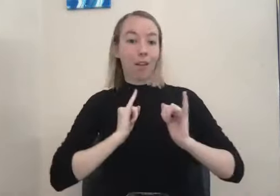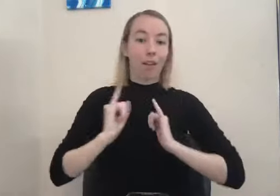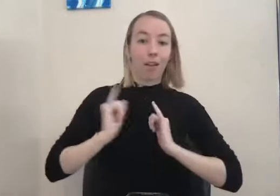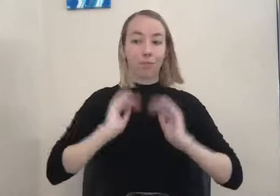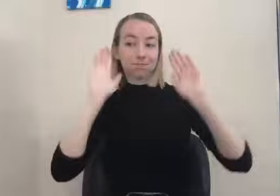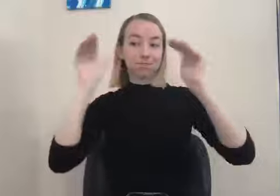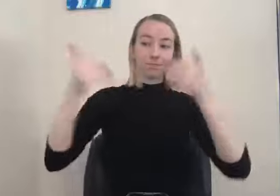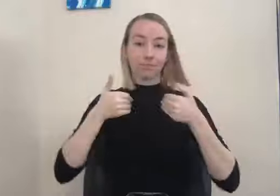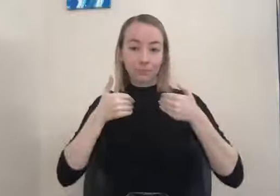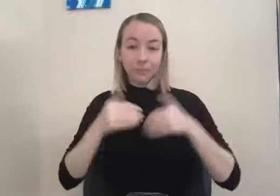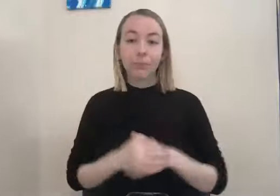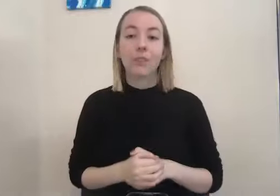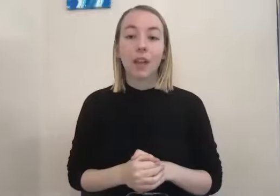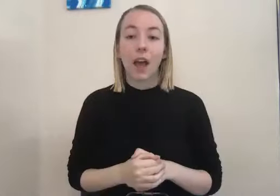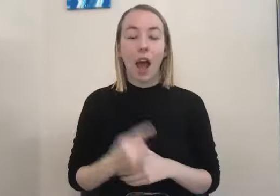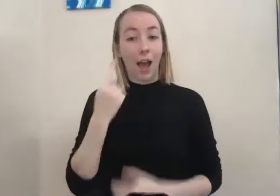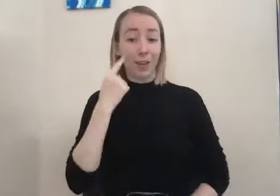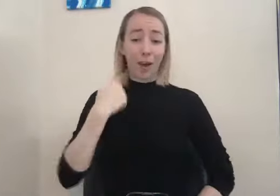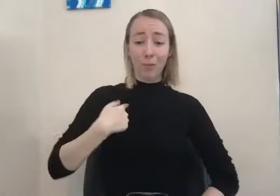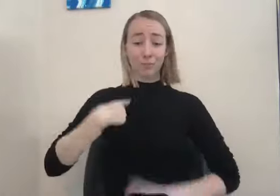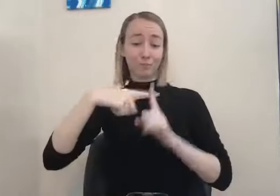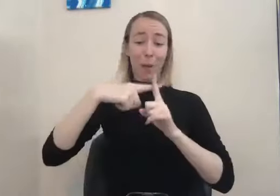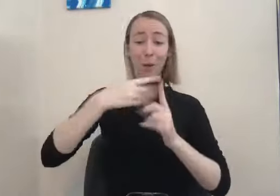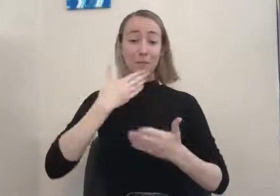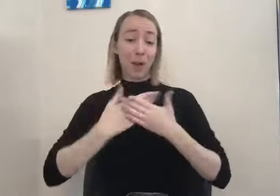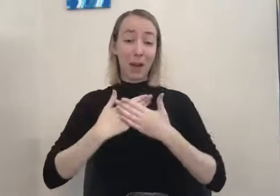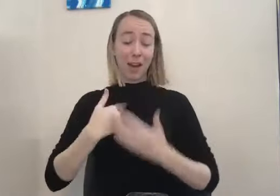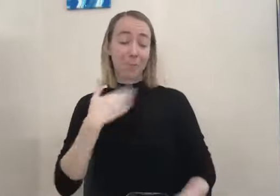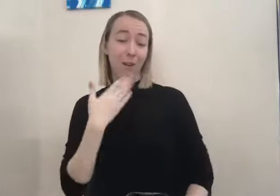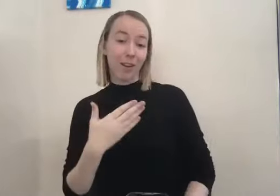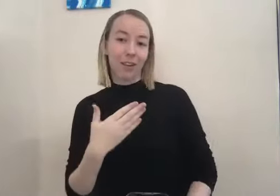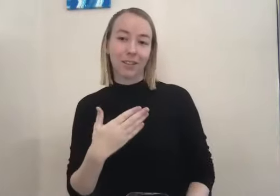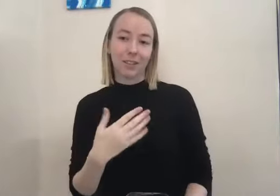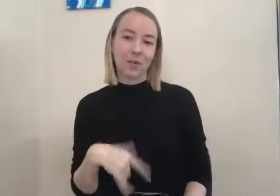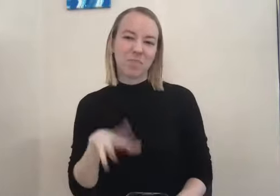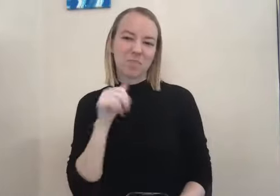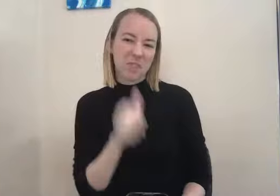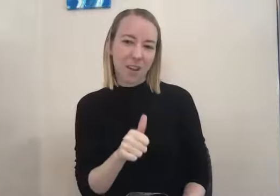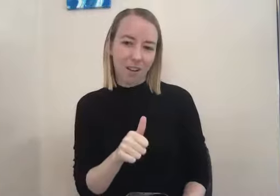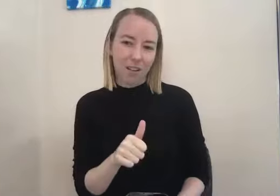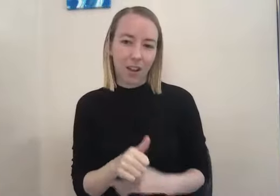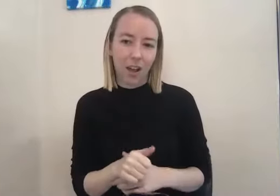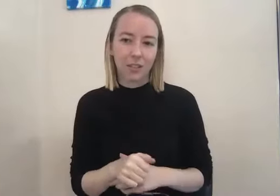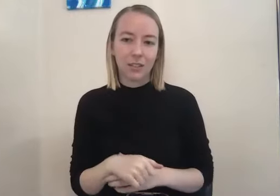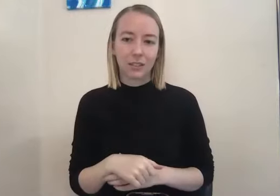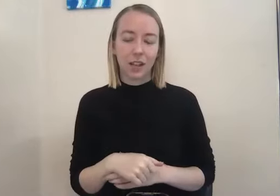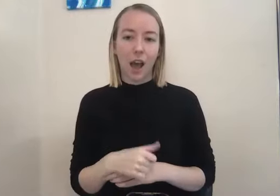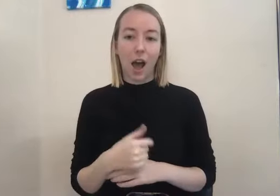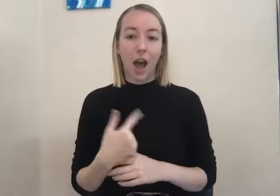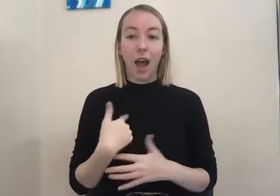over everything, aggressive, defensive, envious, jealous, worthless, disrespectful. I